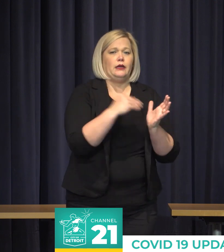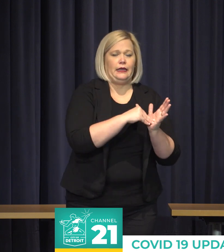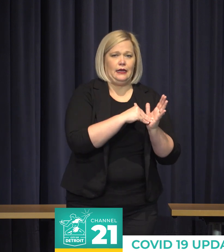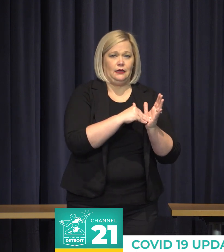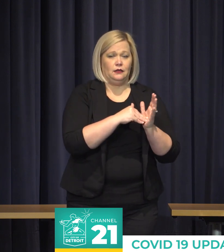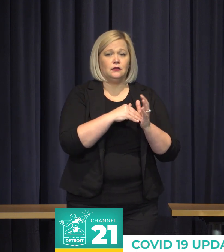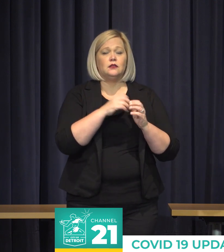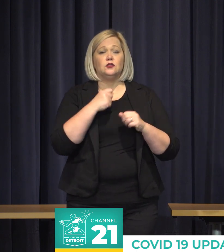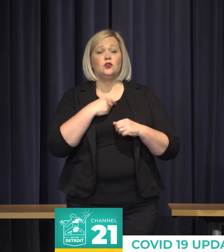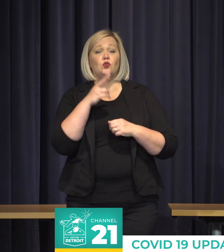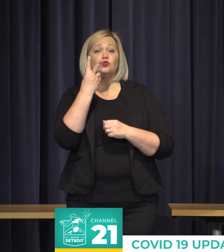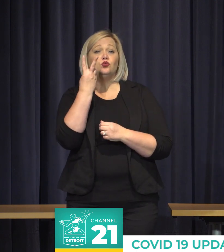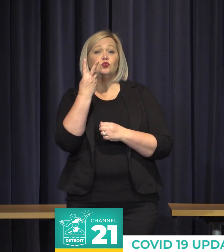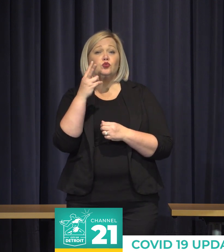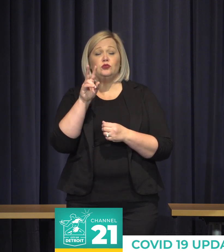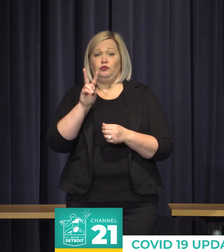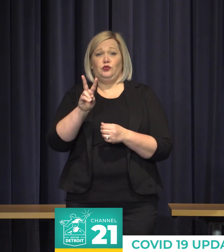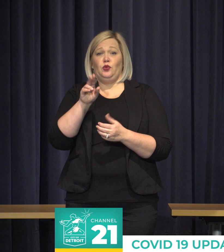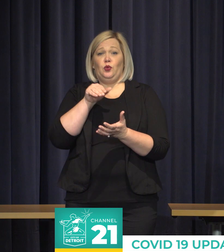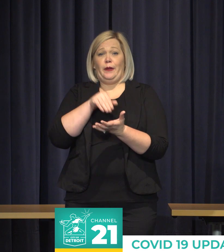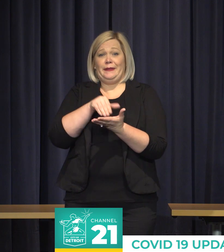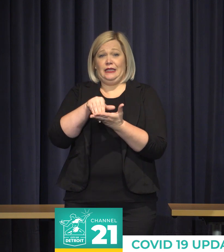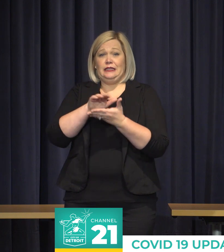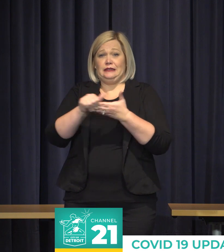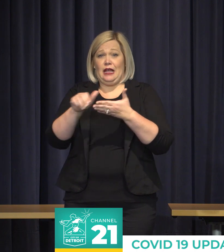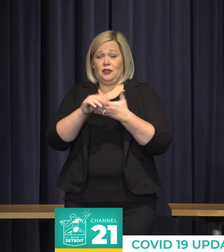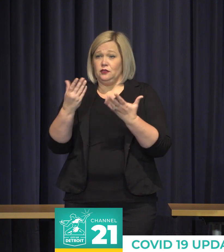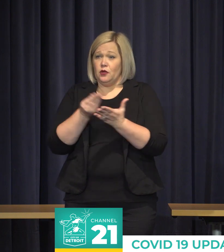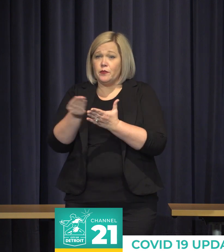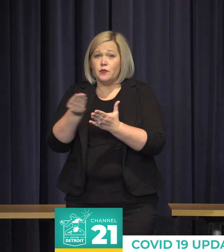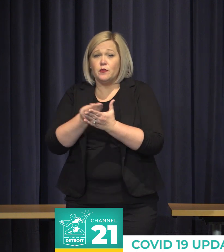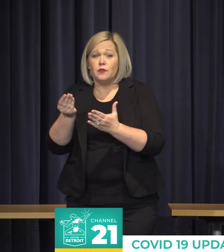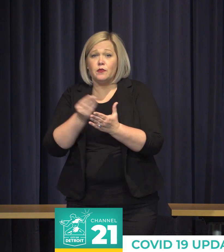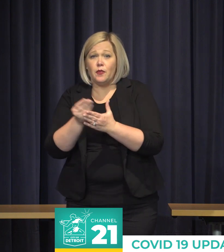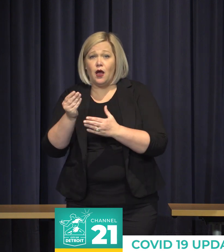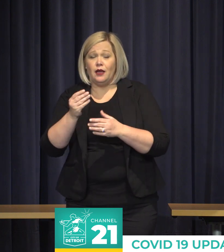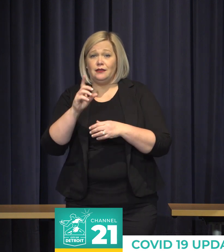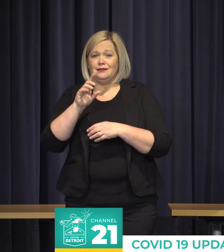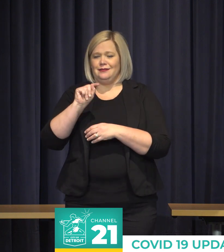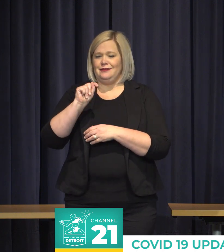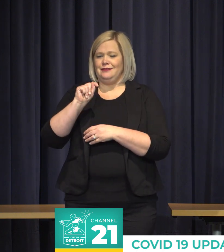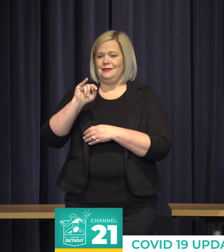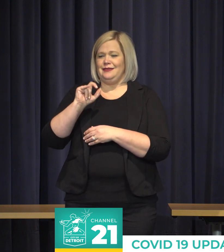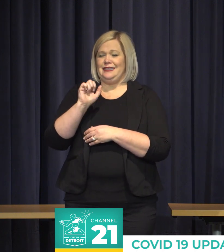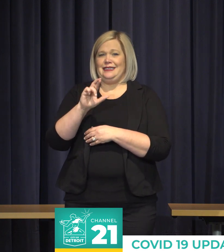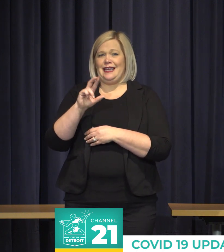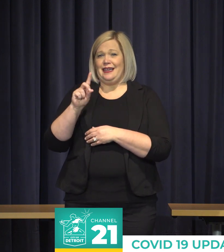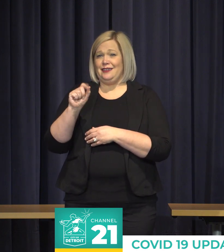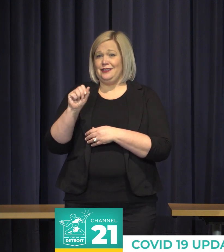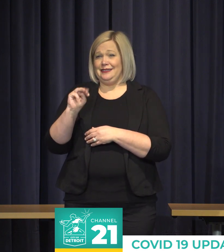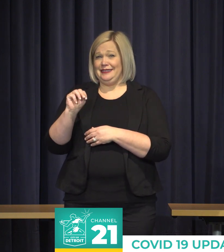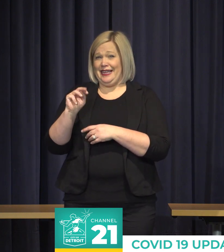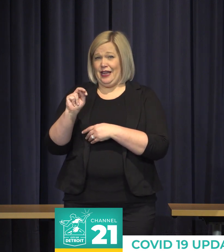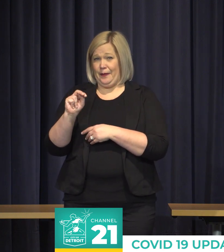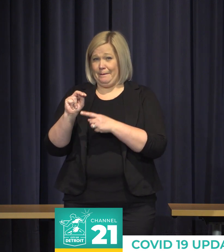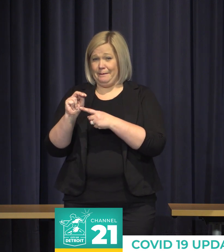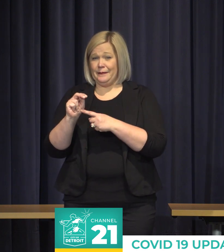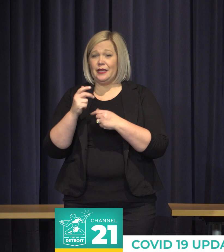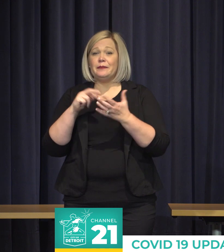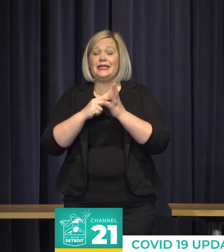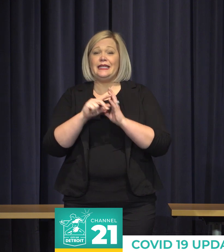Sewer Department has spent $2 million to buy so-called tiger dams, which are basically huge tubes